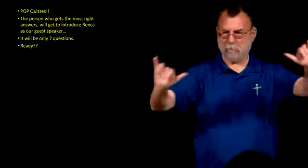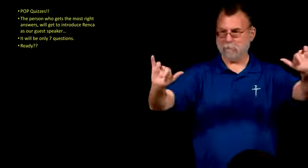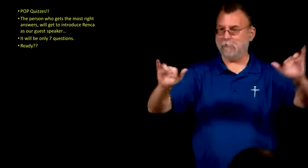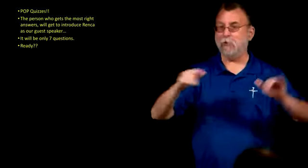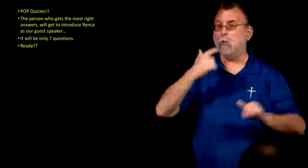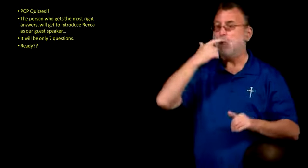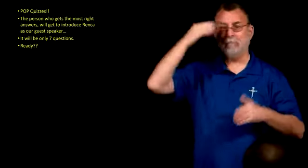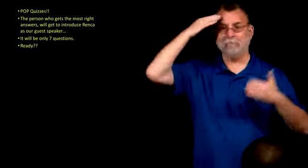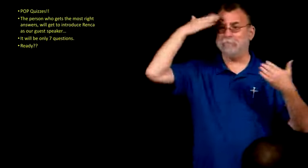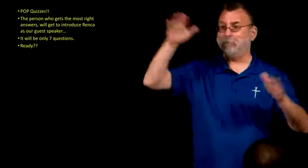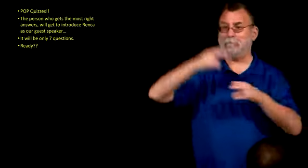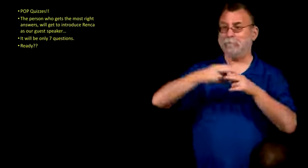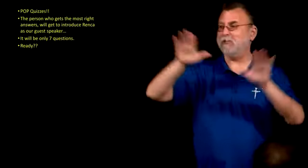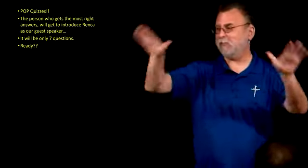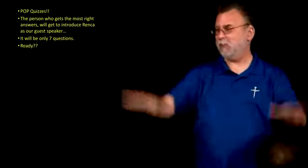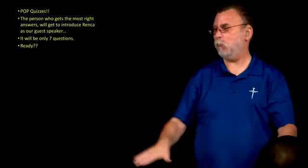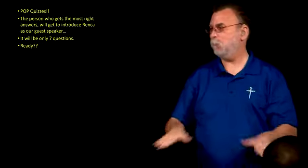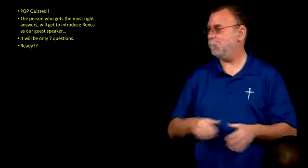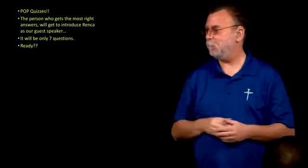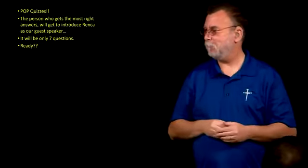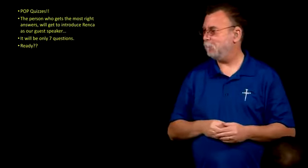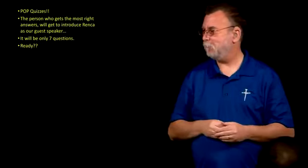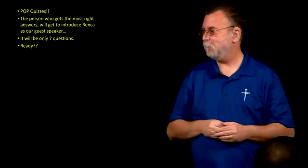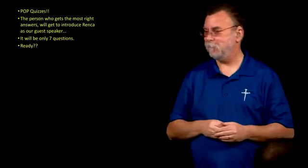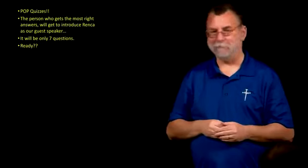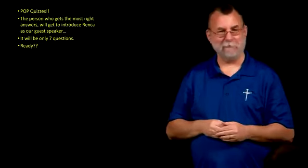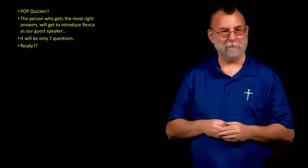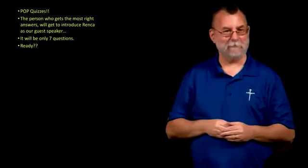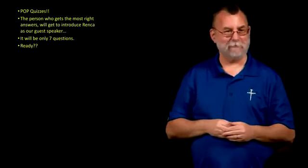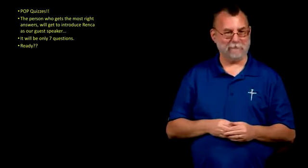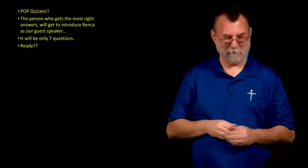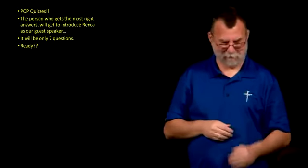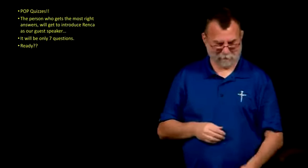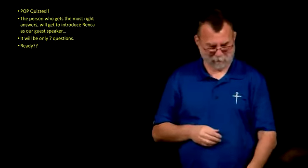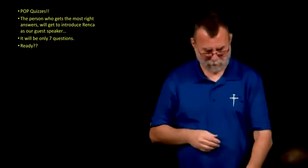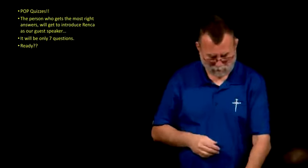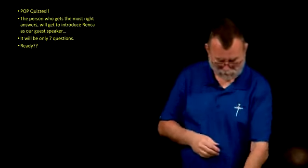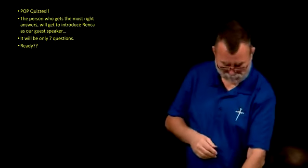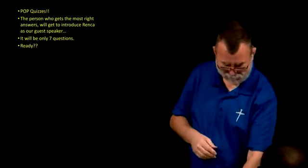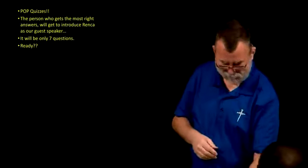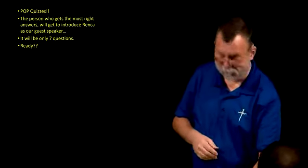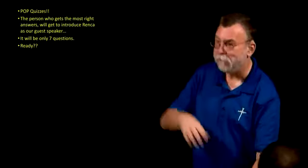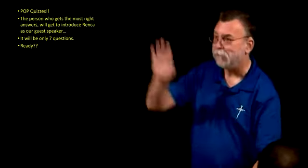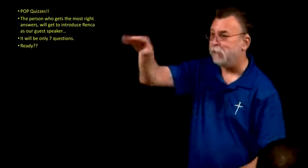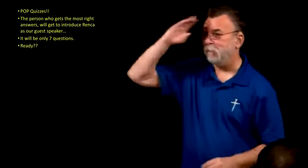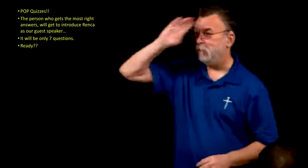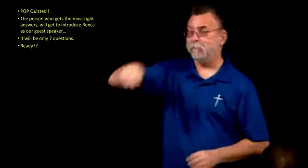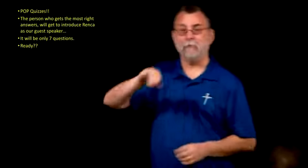people are sitting down now. So if you don't know the name of the character they played, you can go ahead and sit